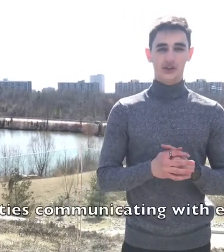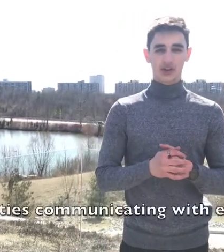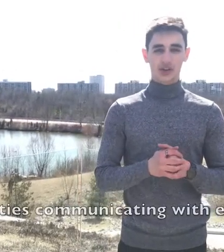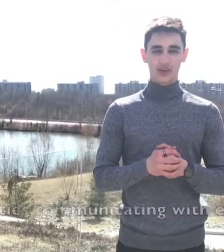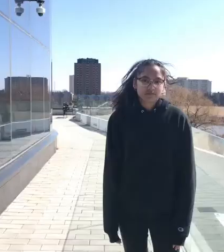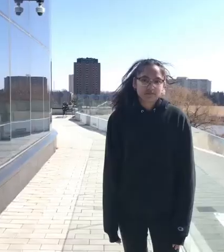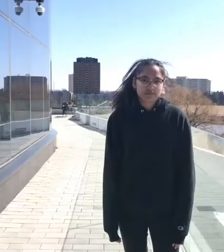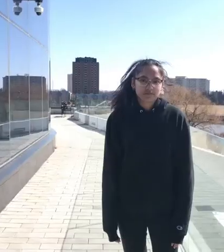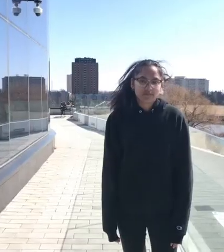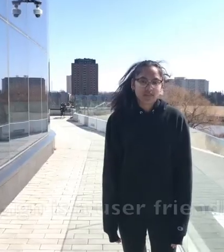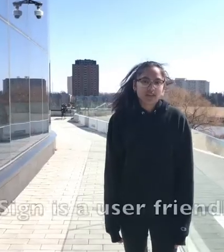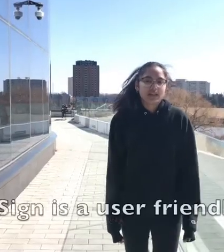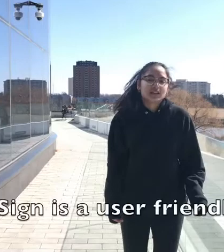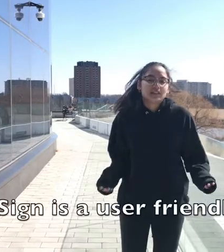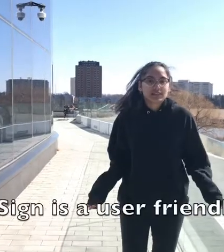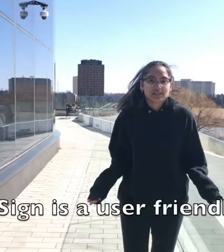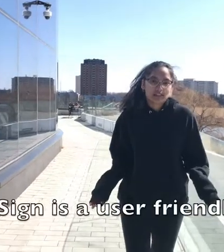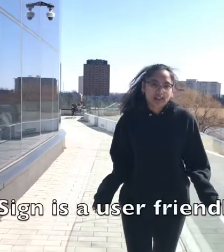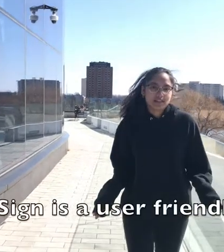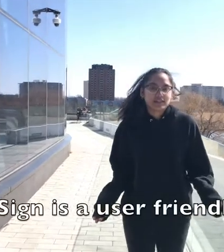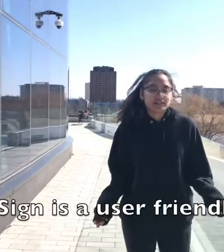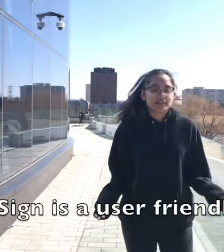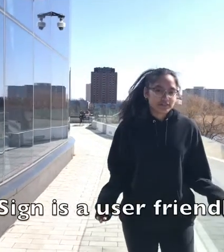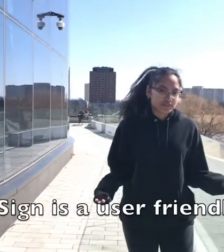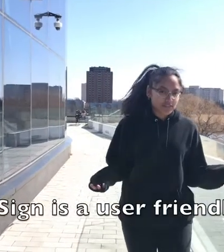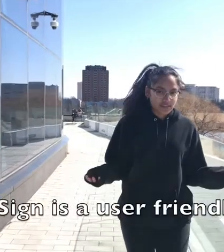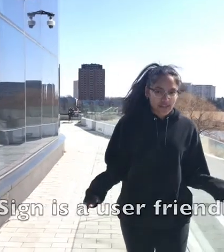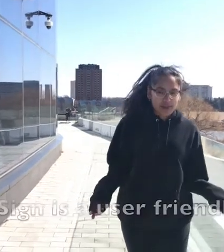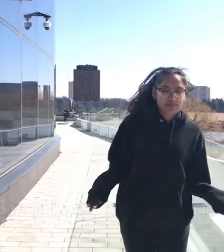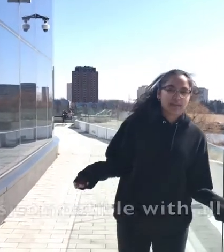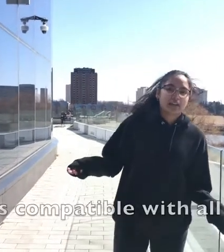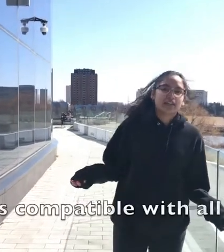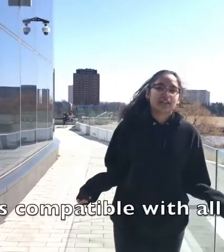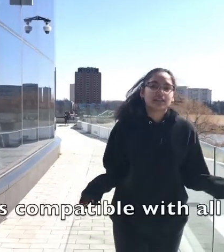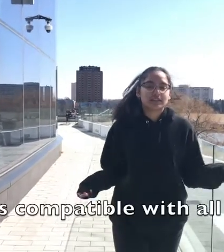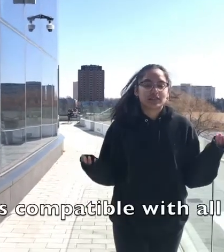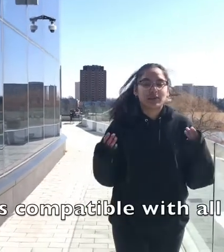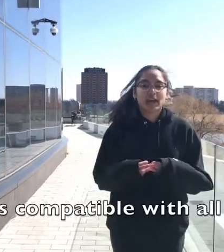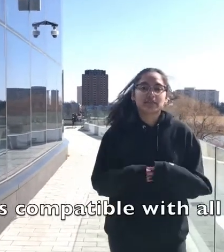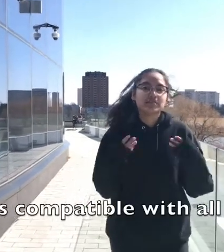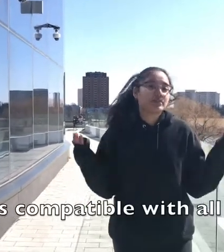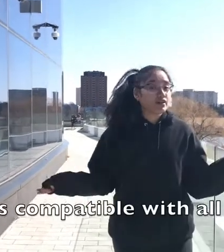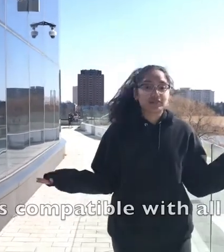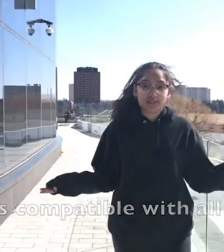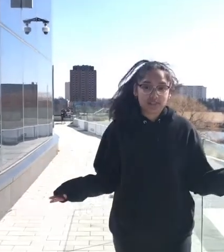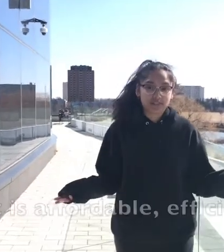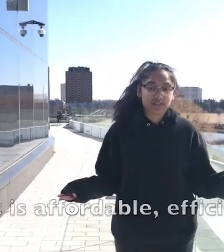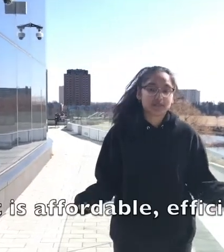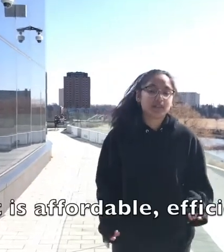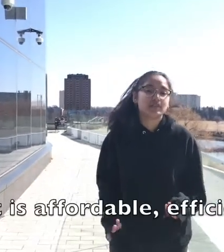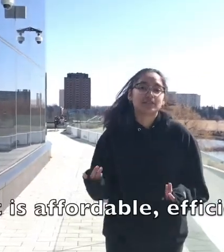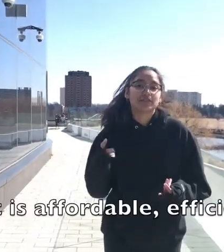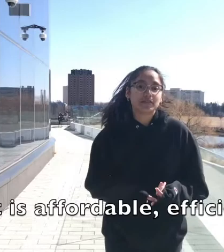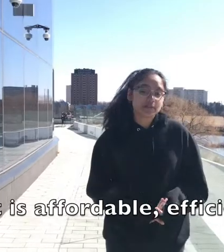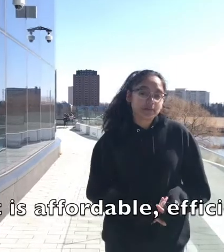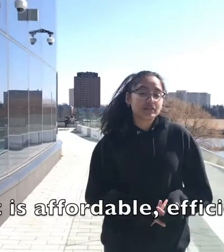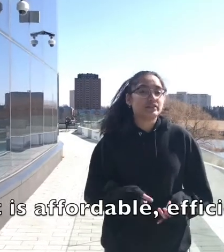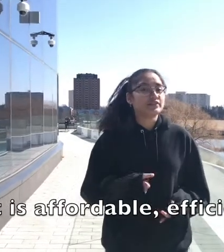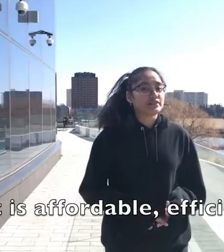other. Let's Sign is a user-friendly app that is compatible with all devices. It is affordable,